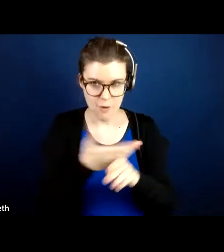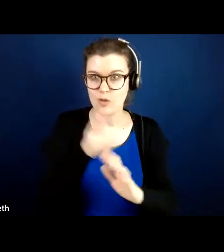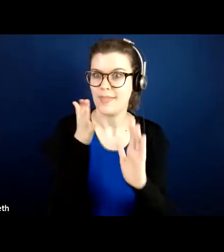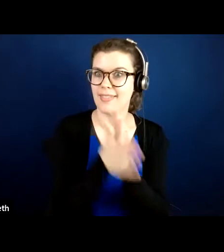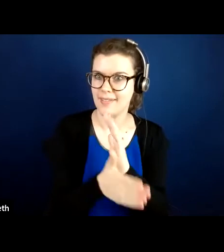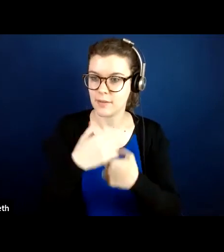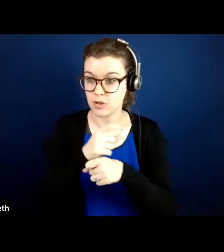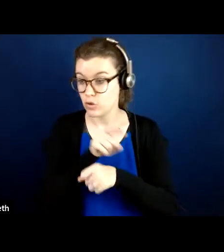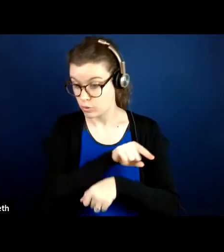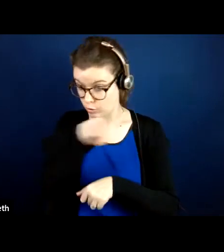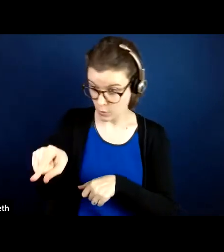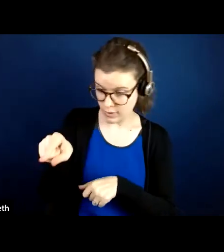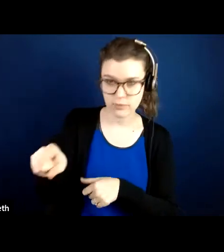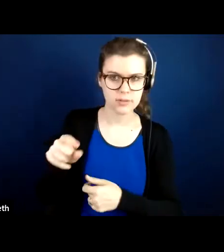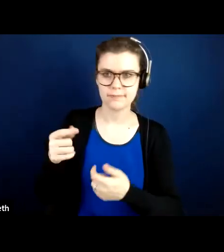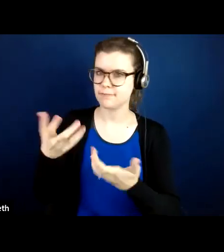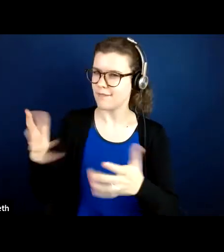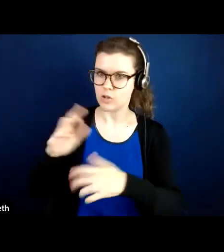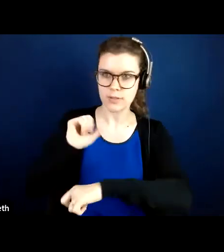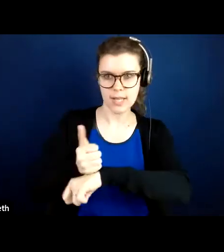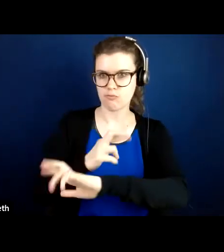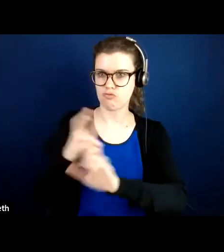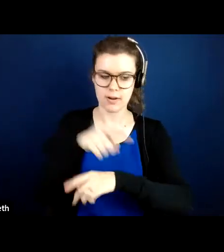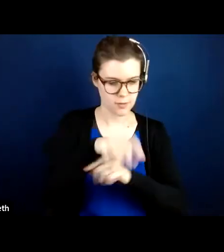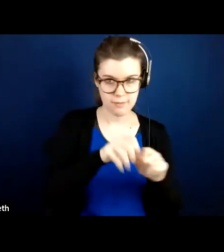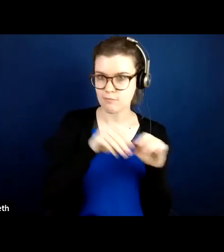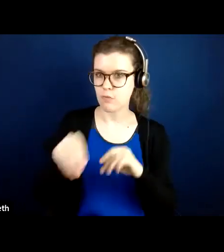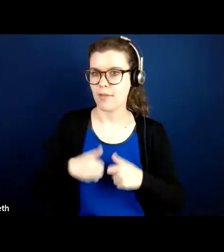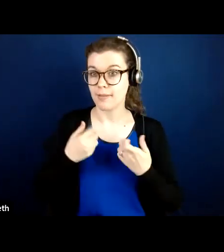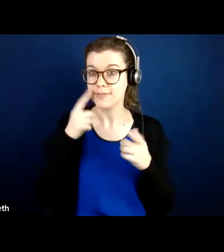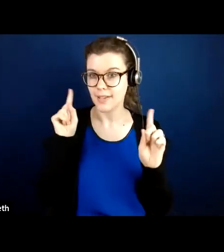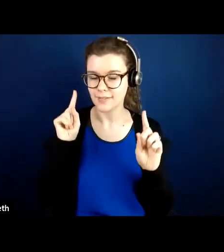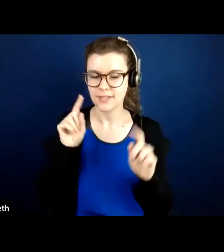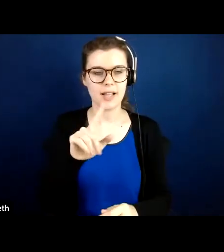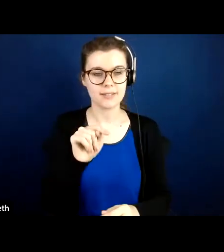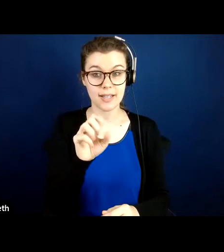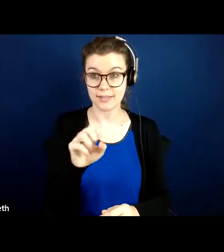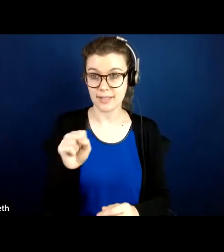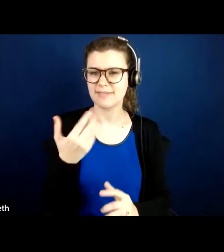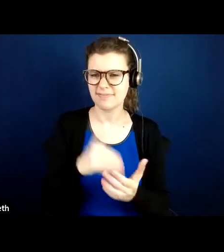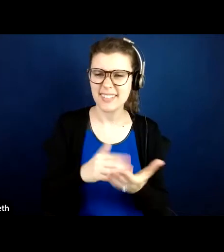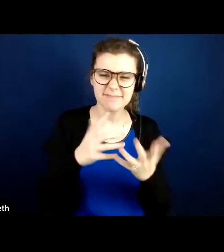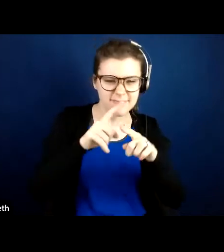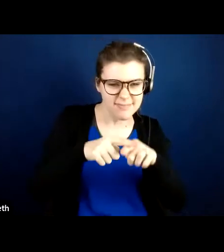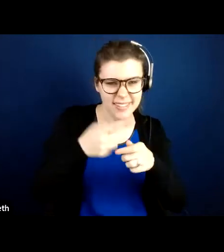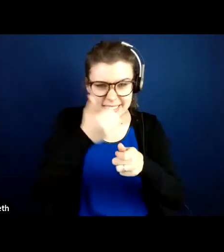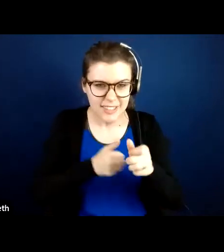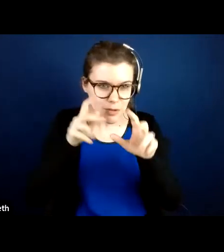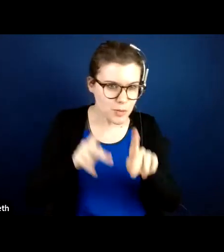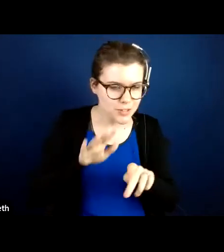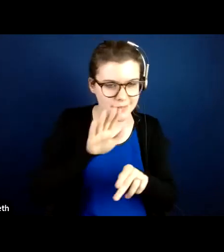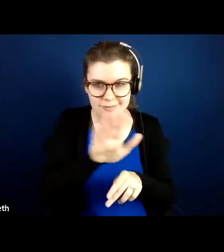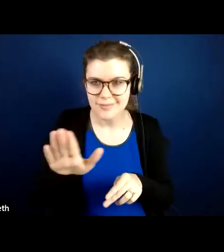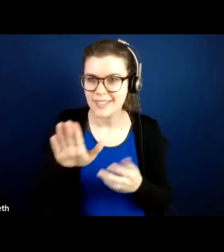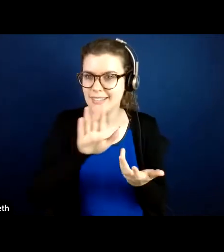them to live successfully in it. So LTSS, again, is different for every person and every set